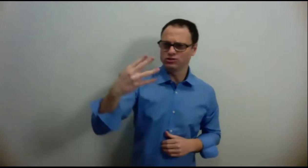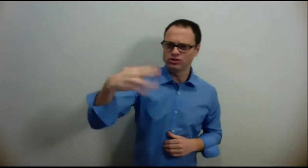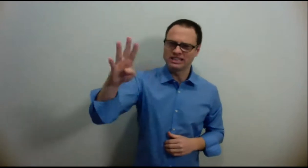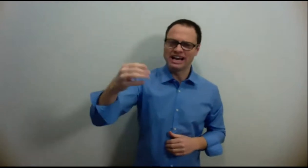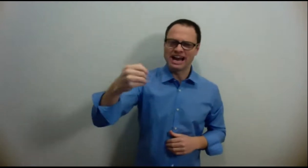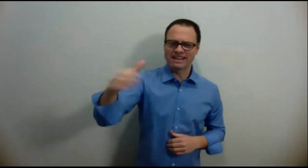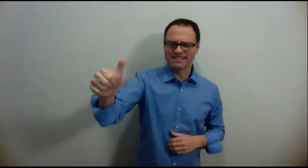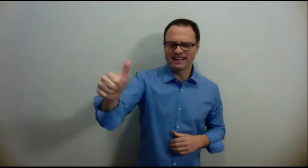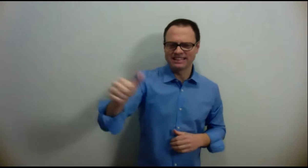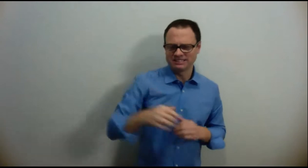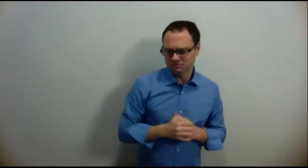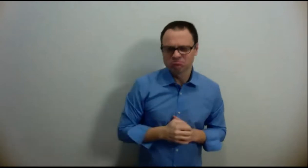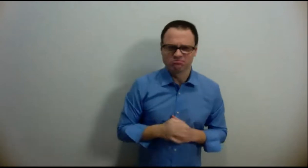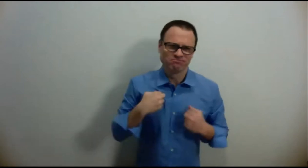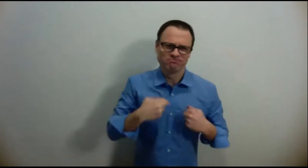And I represent the